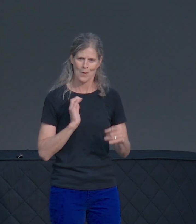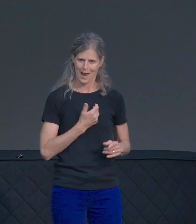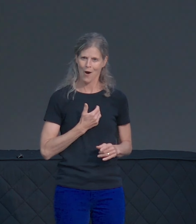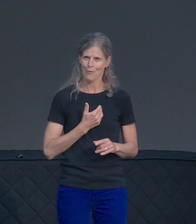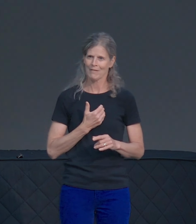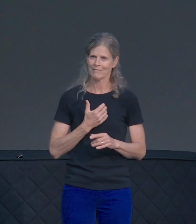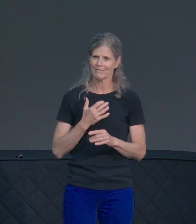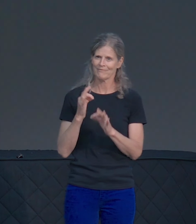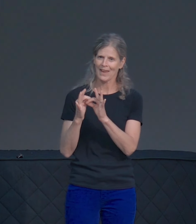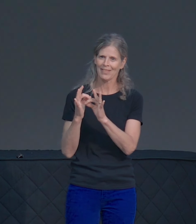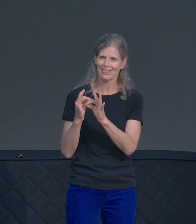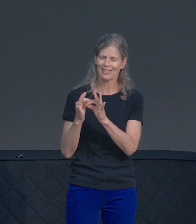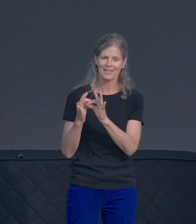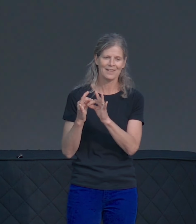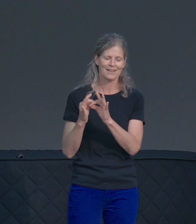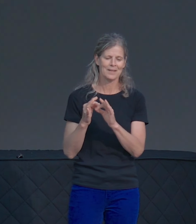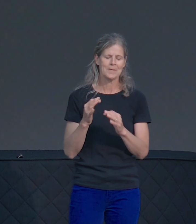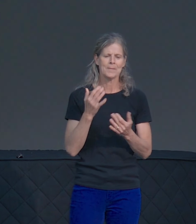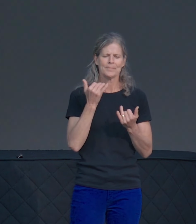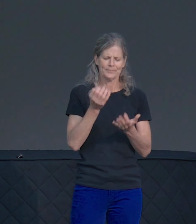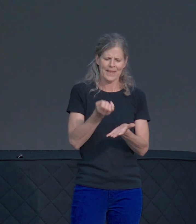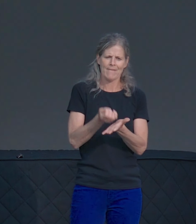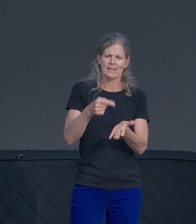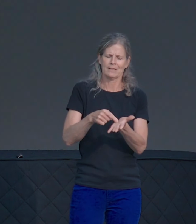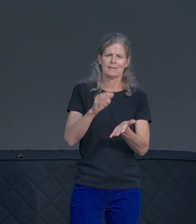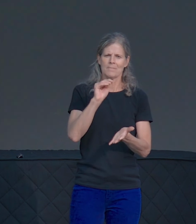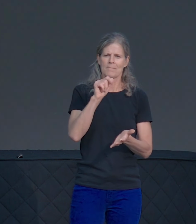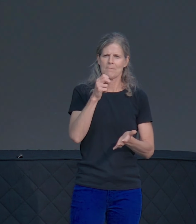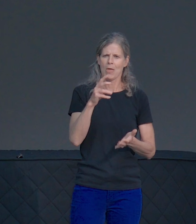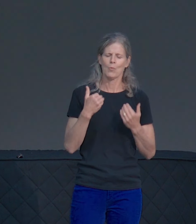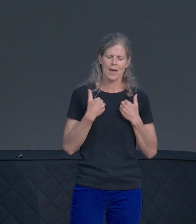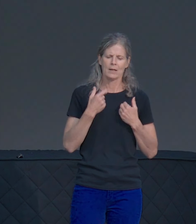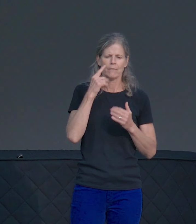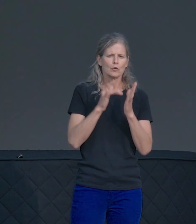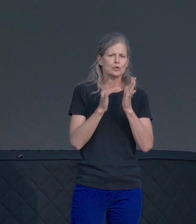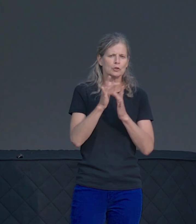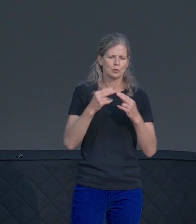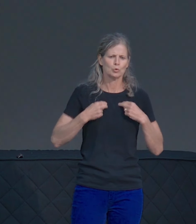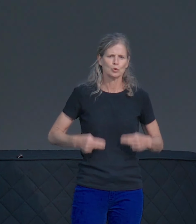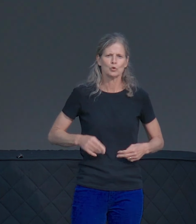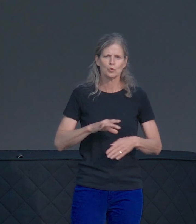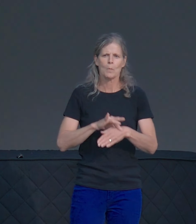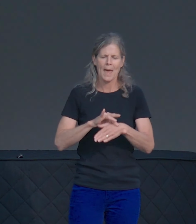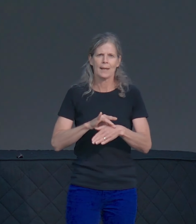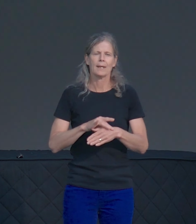faith. Let's look at the evidence Matthew gives us here for Jesus' humanity.